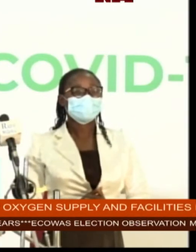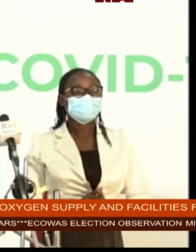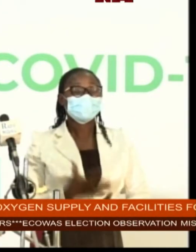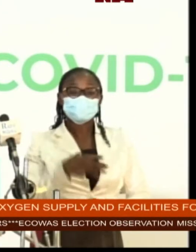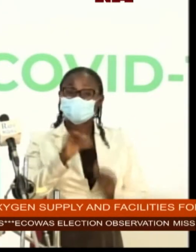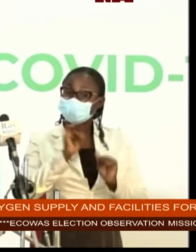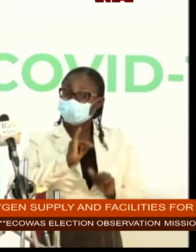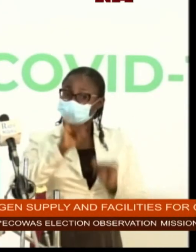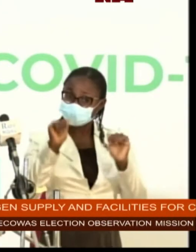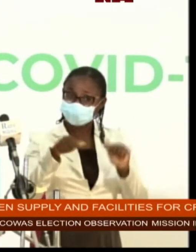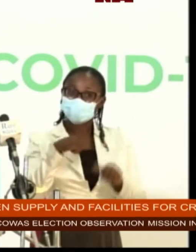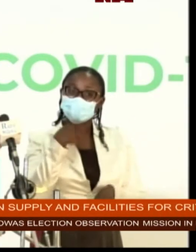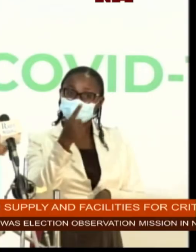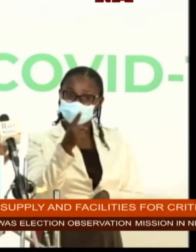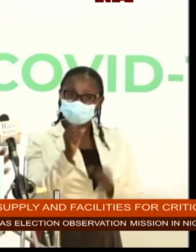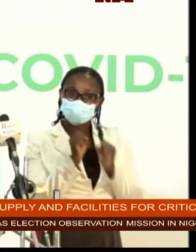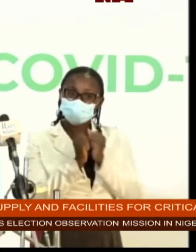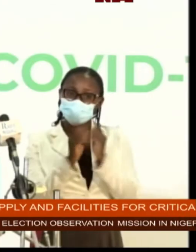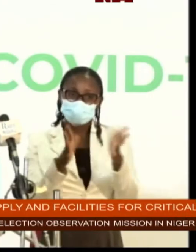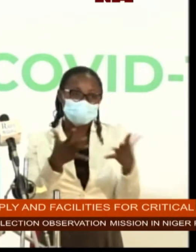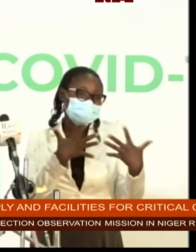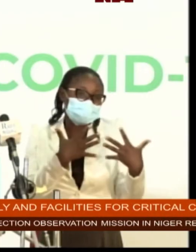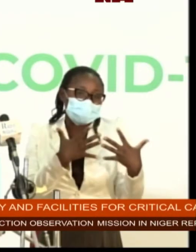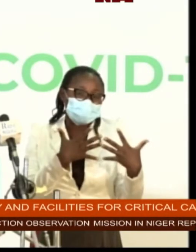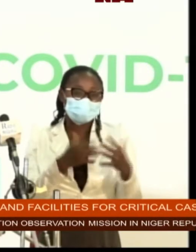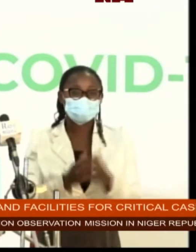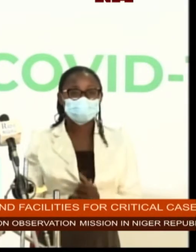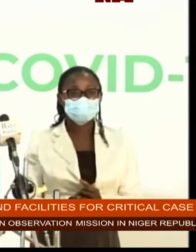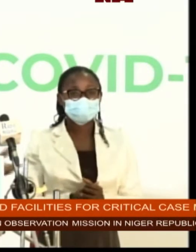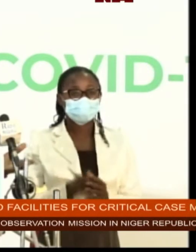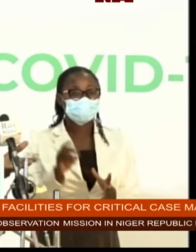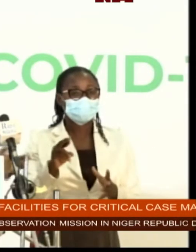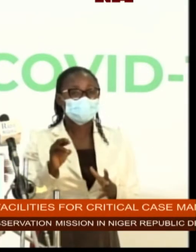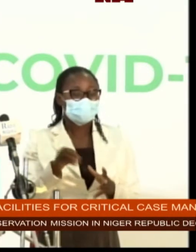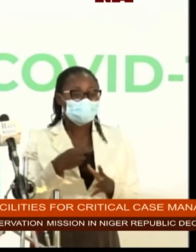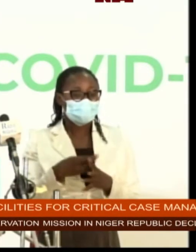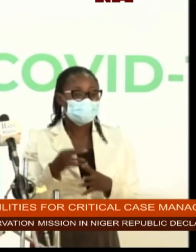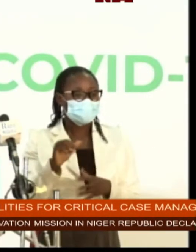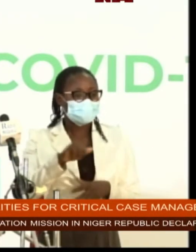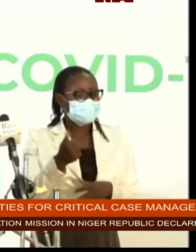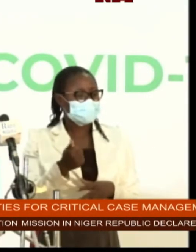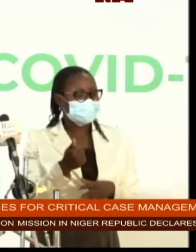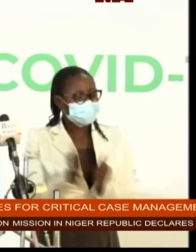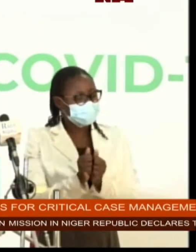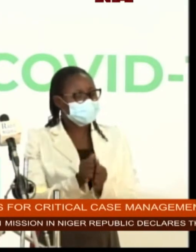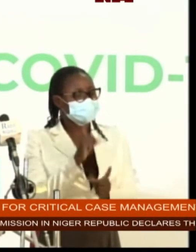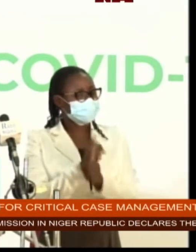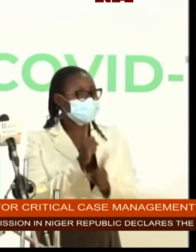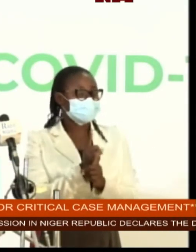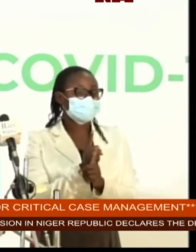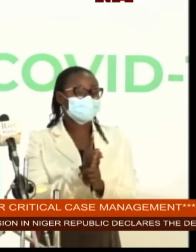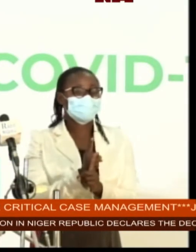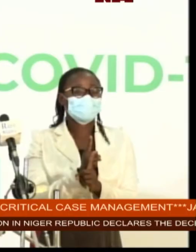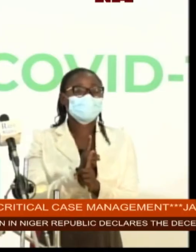And I can tell you without any fear or with all form of modesty,